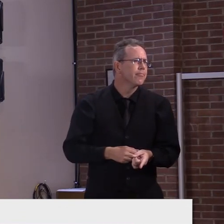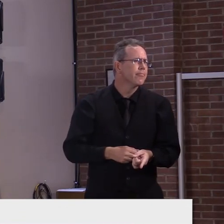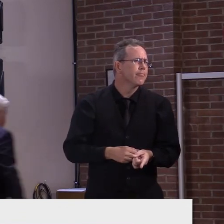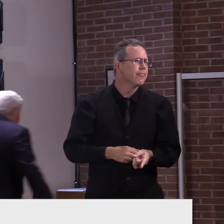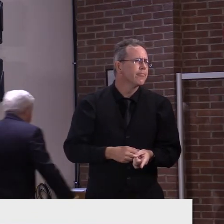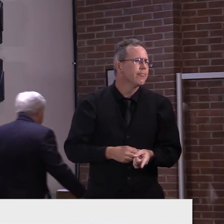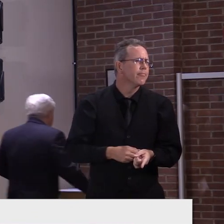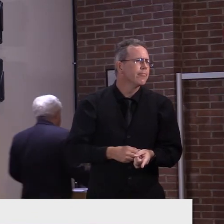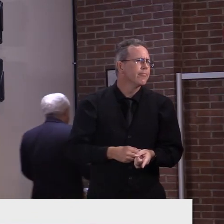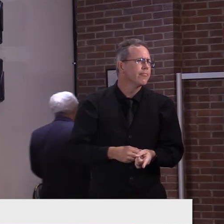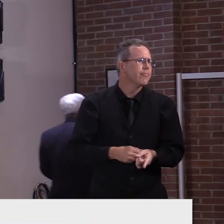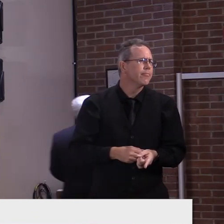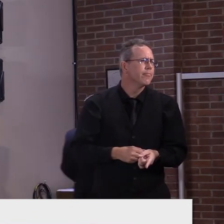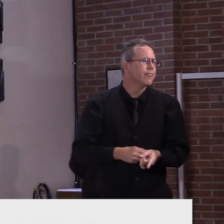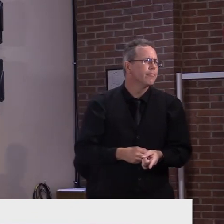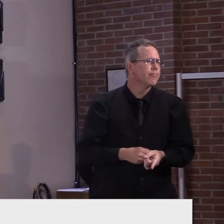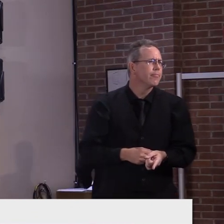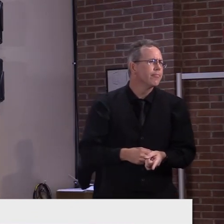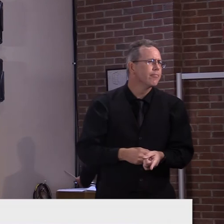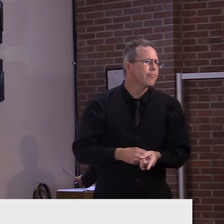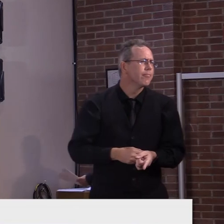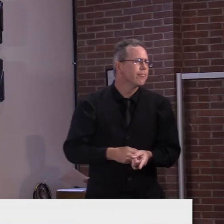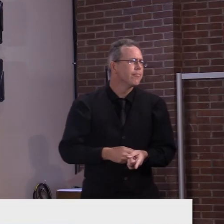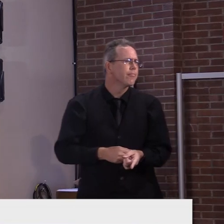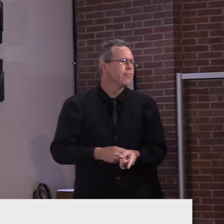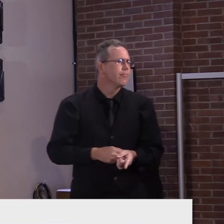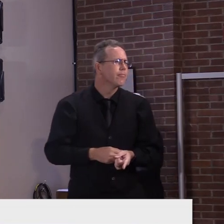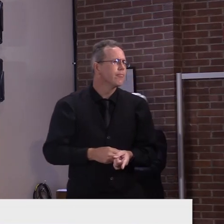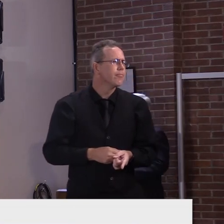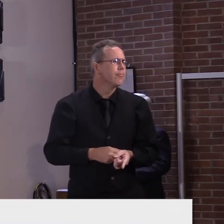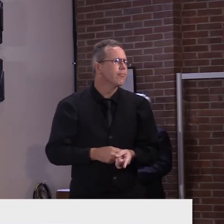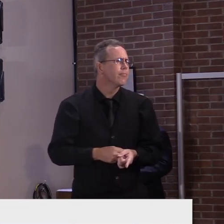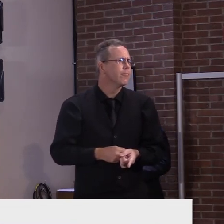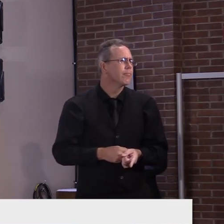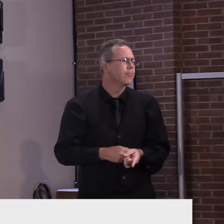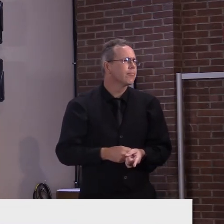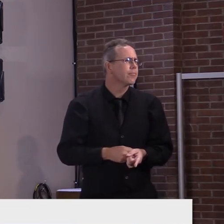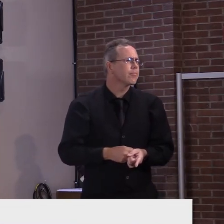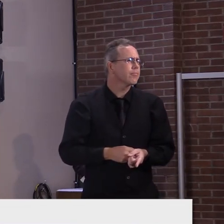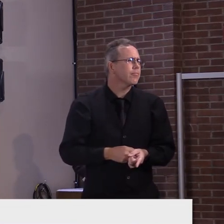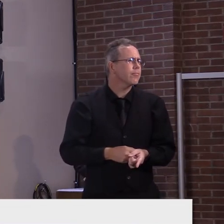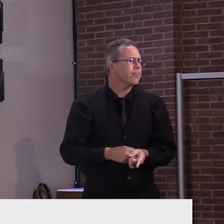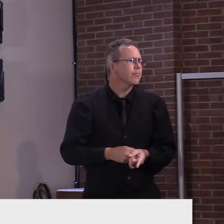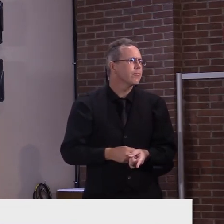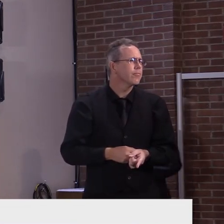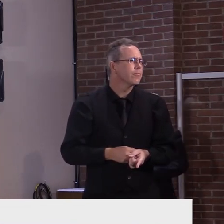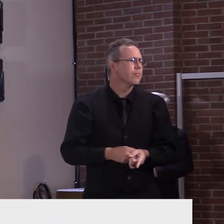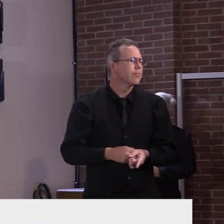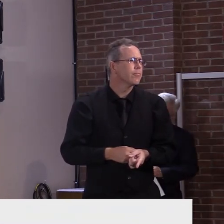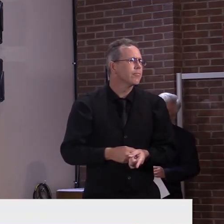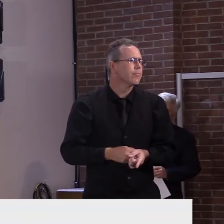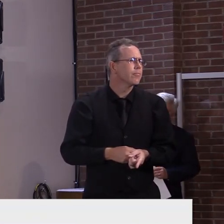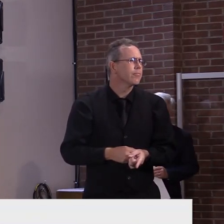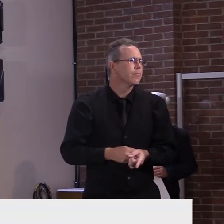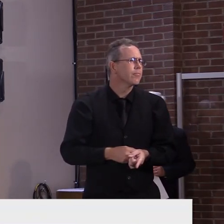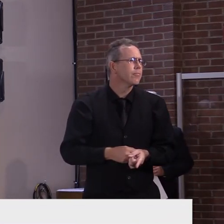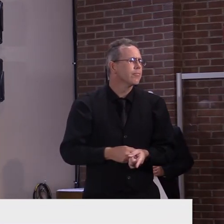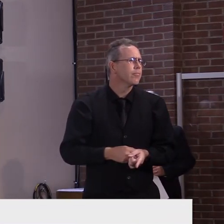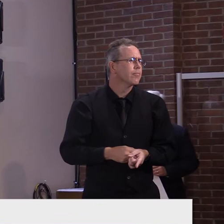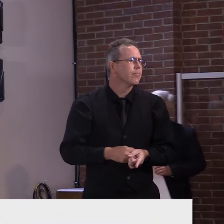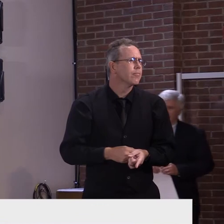that Moderna has a higher antibody levels, dramatically higher than Pfizer does.